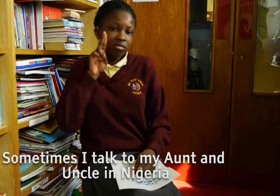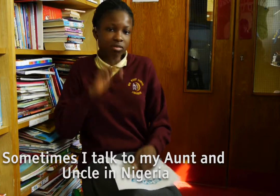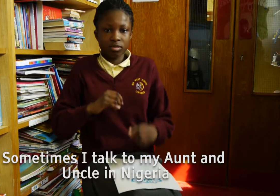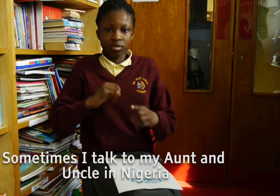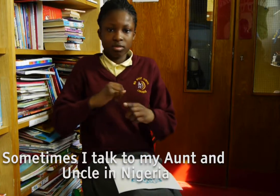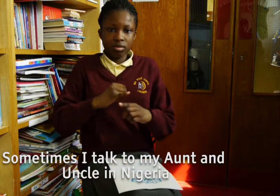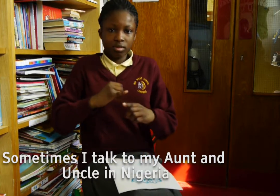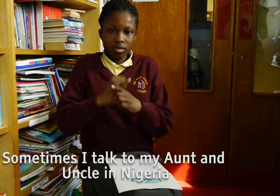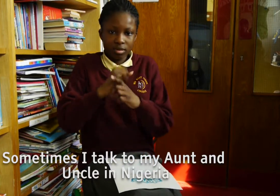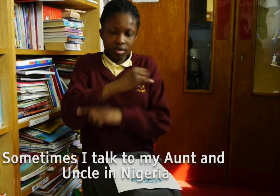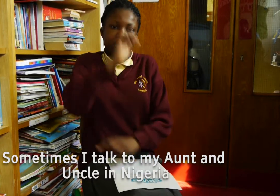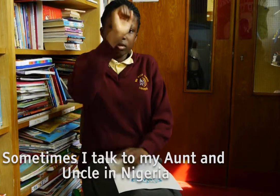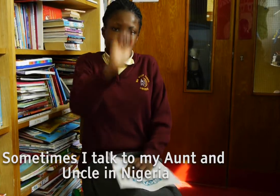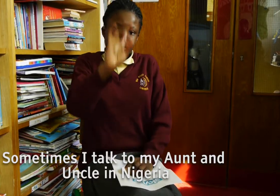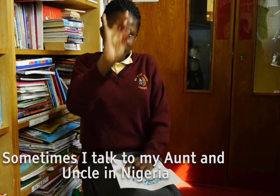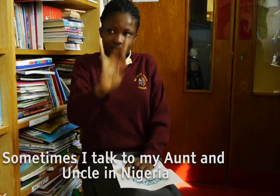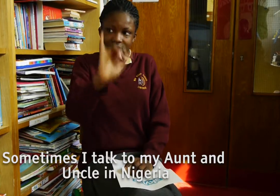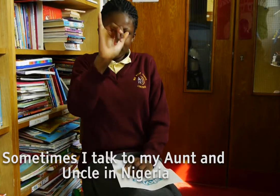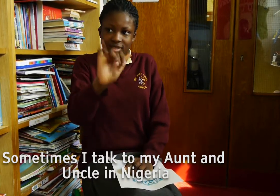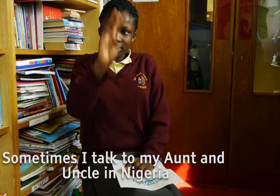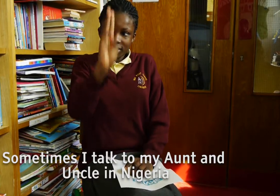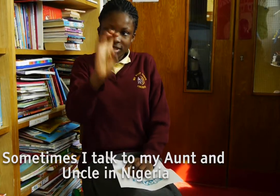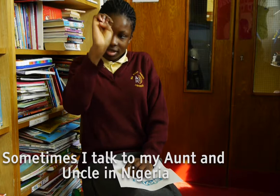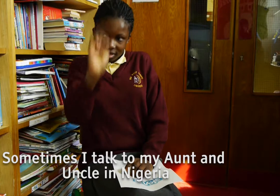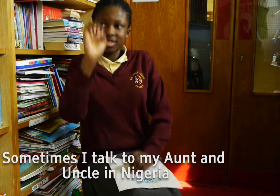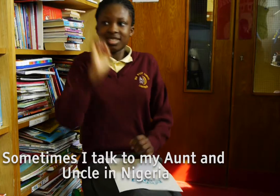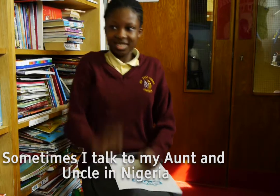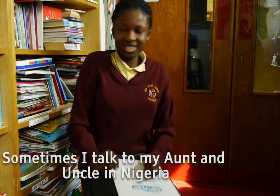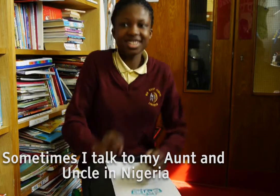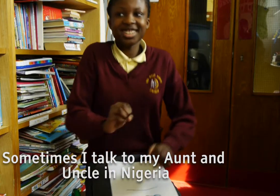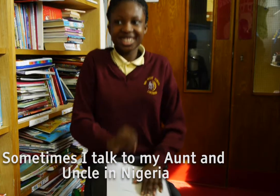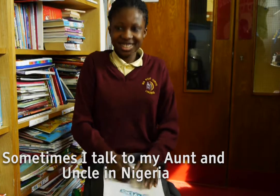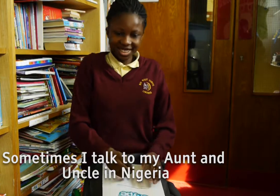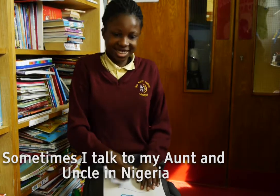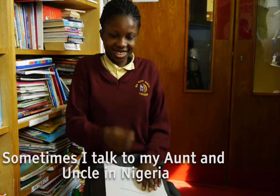Sometimes I talk to my aunt and my uncle in Nigeria.